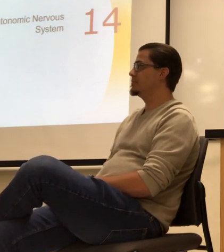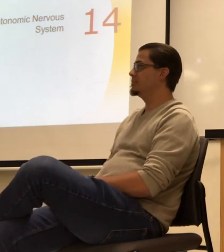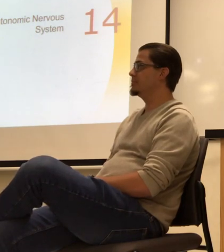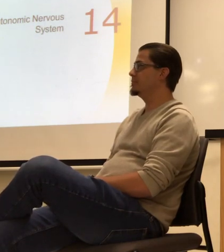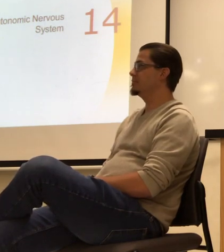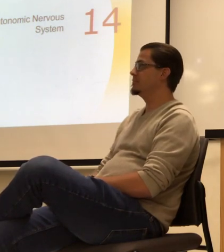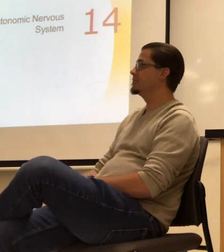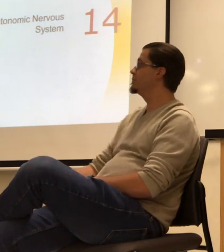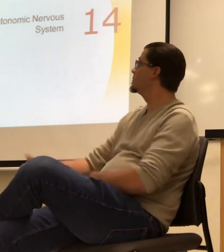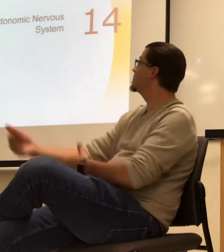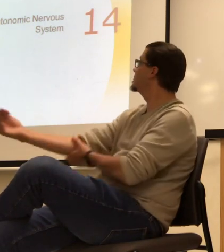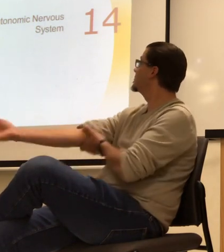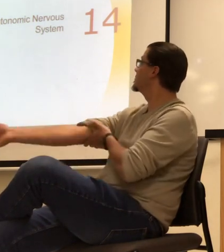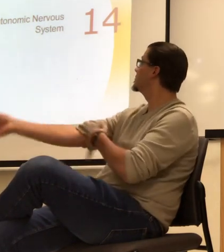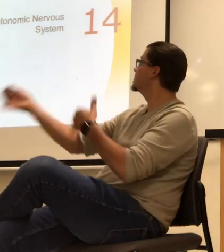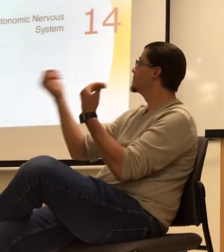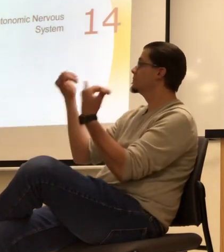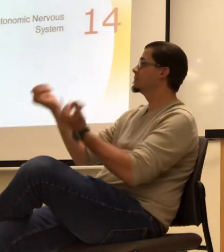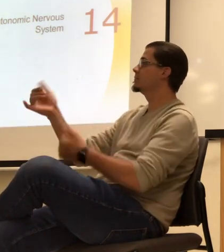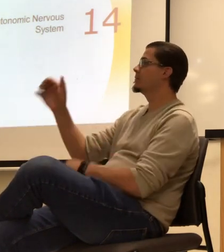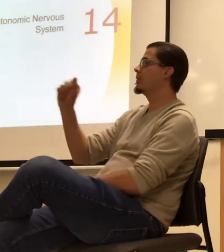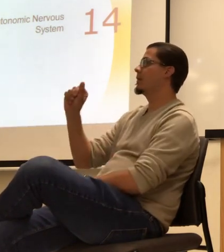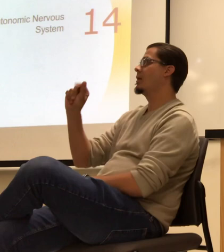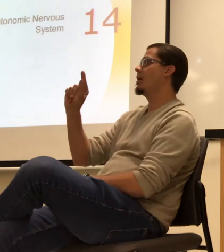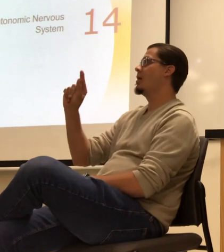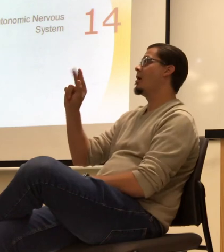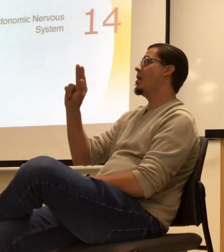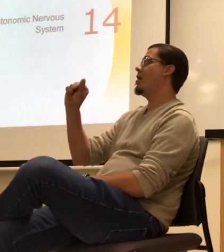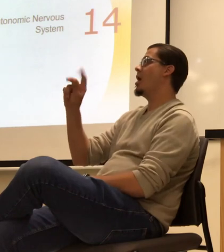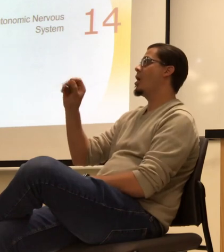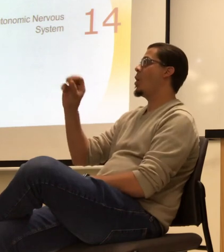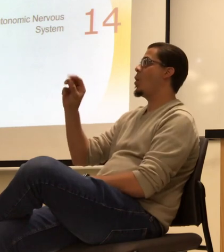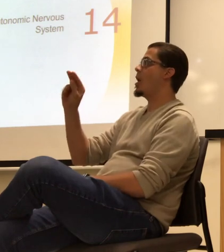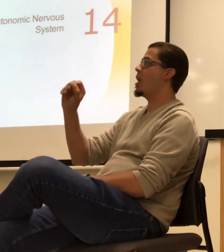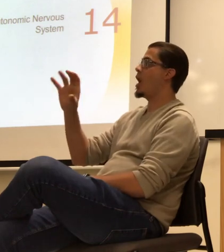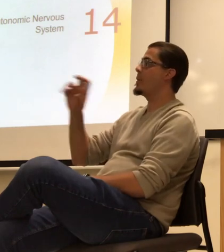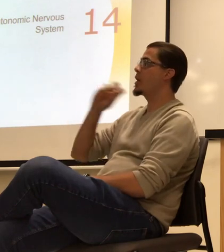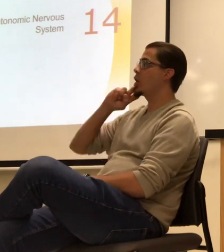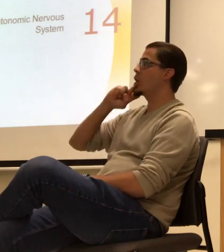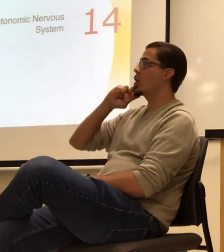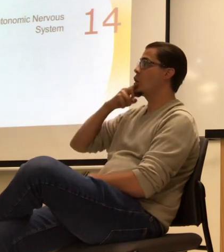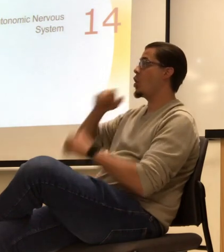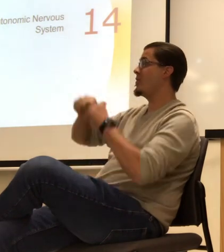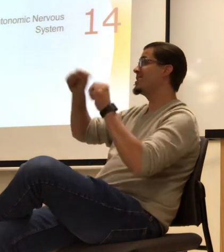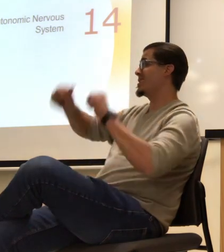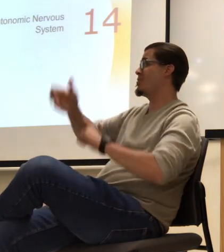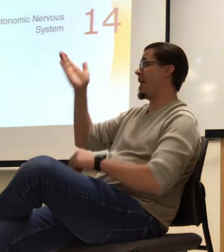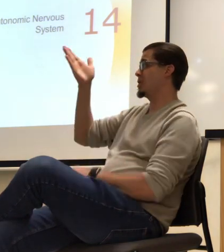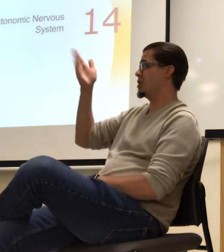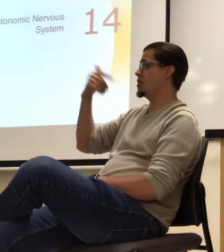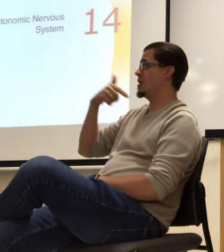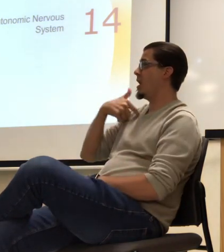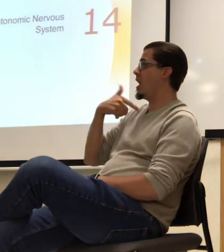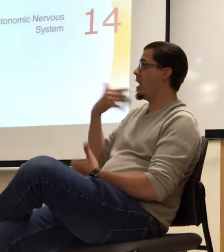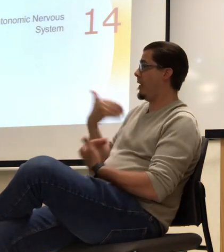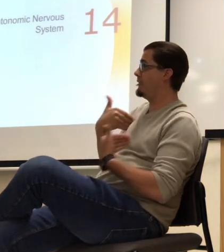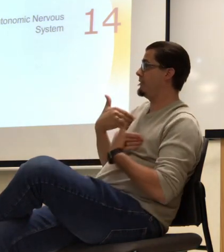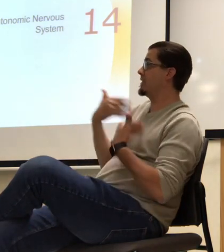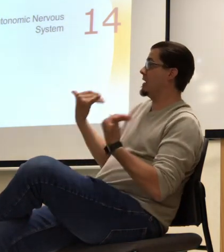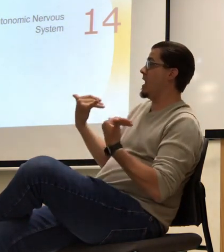Okay, today is a lecture on the autonomic nervous system. It's a nervous system lecture. I placed this one here